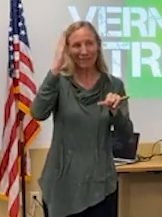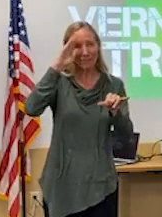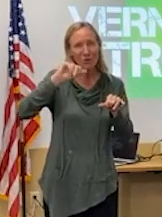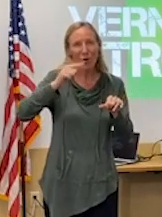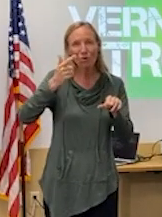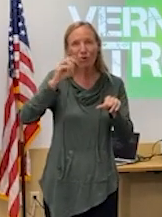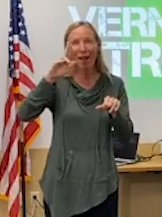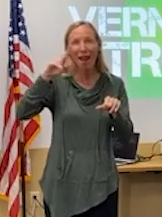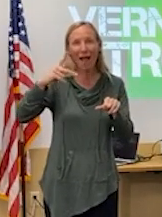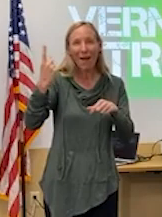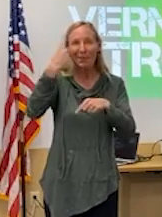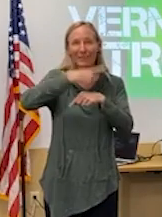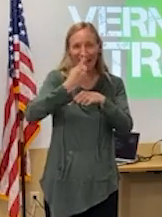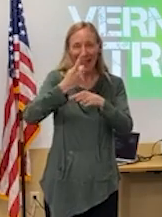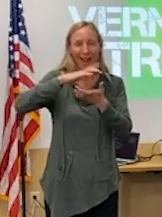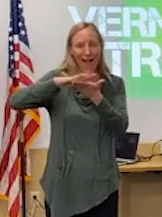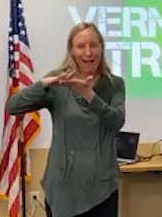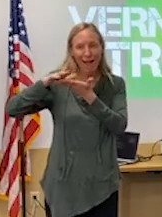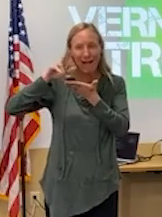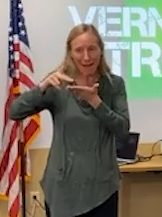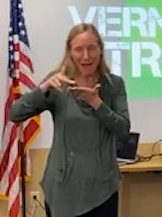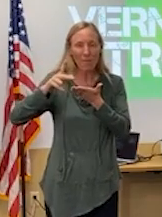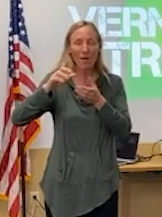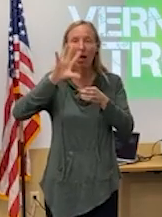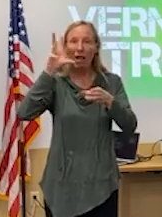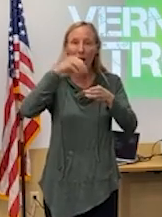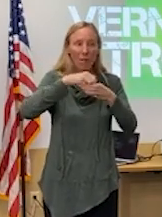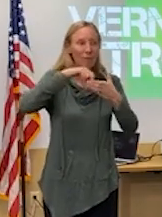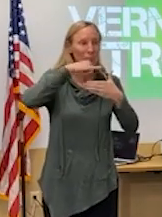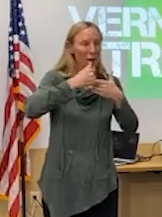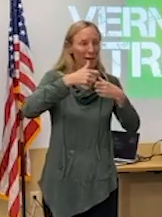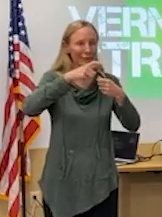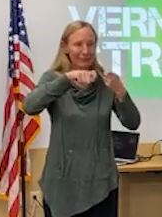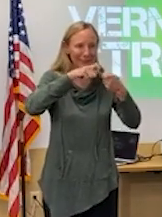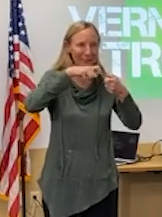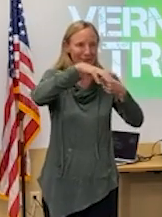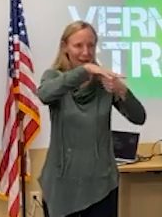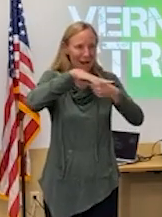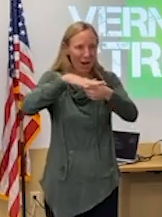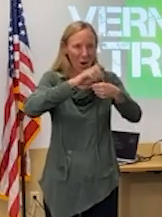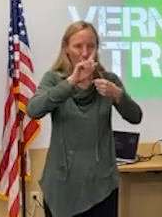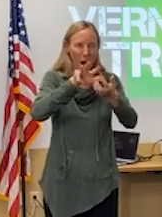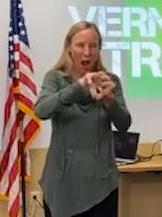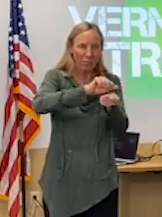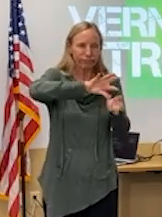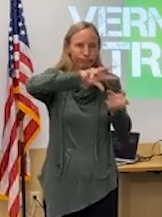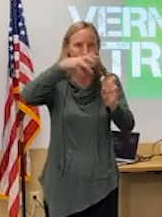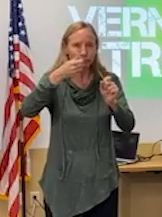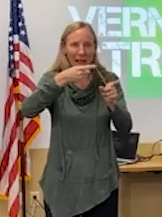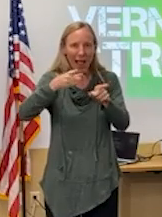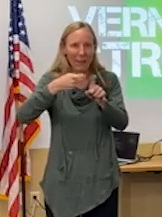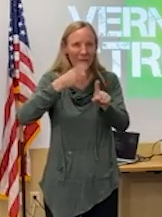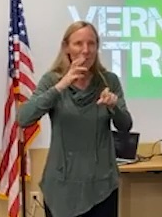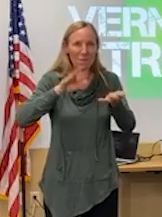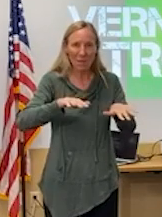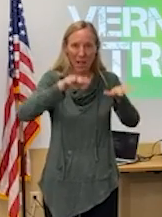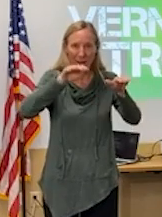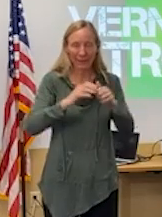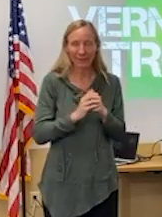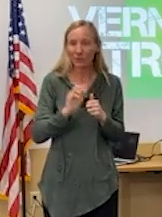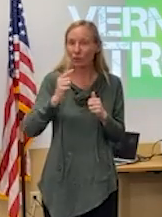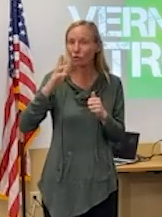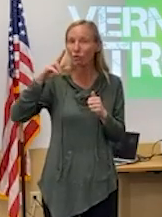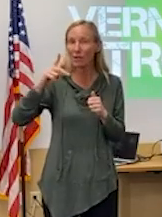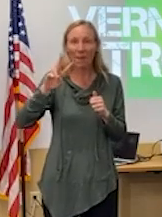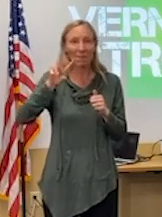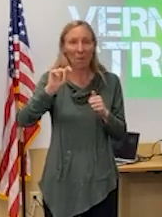Cleanup Day will also include projects in areas where there was a lot of damage due to flooding. Green Up Vermont continues to